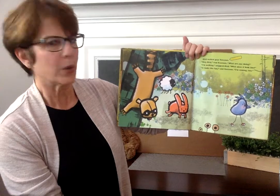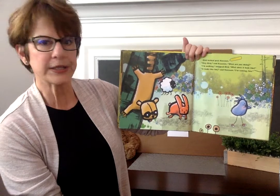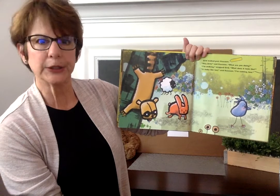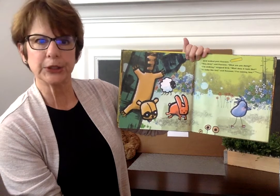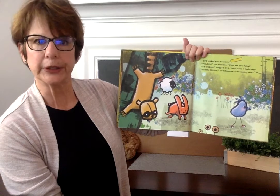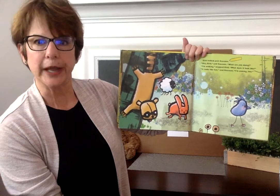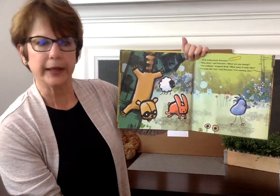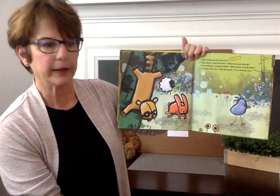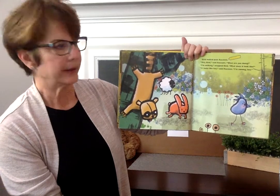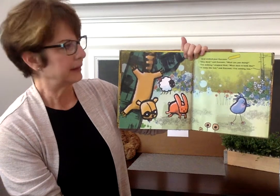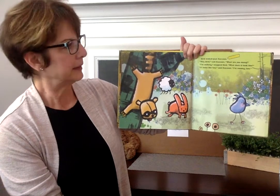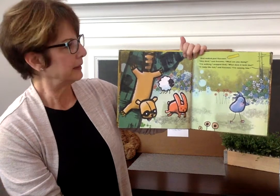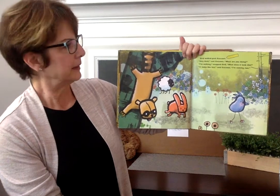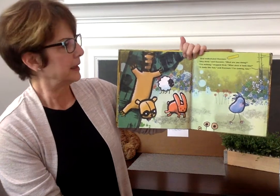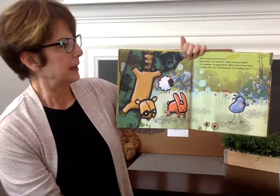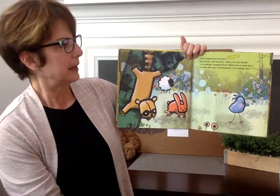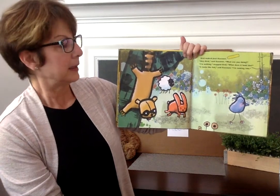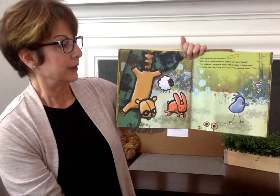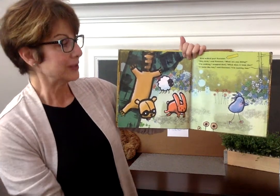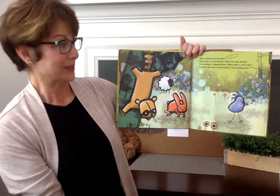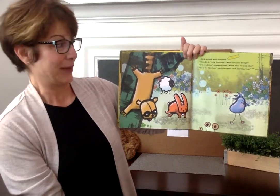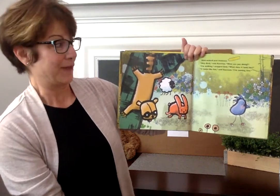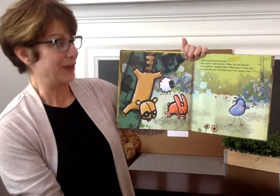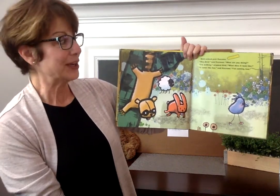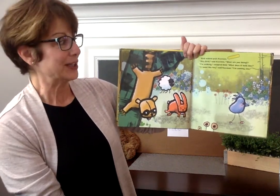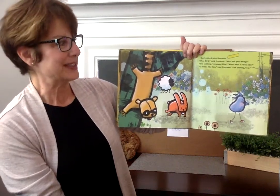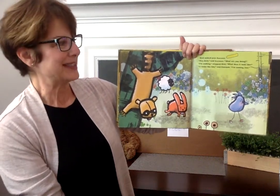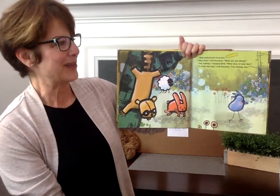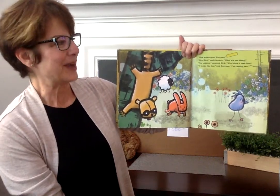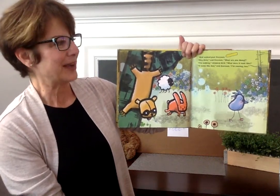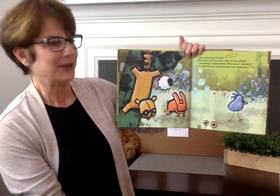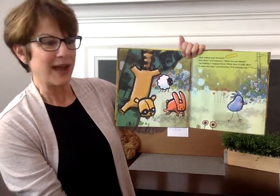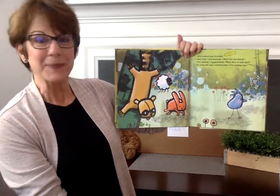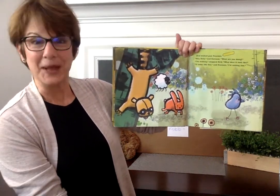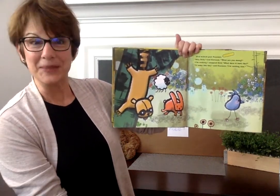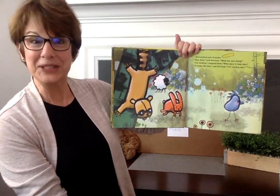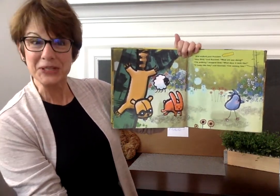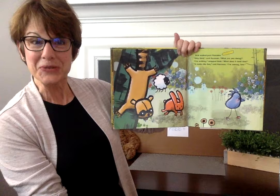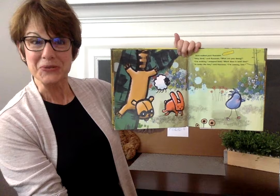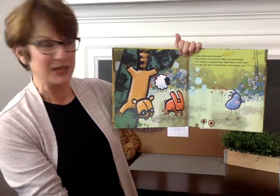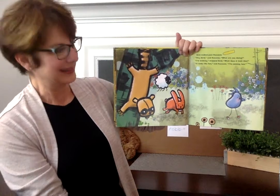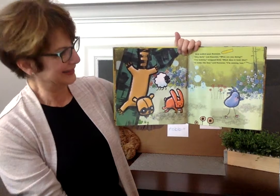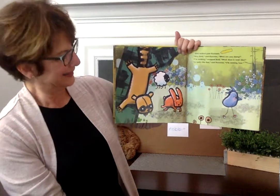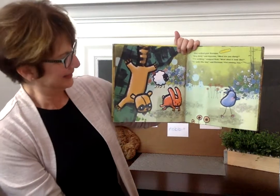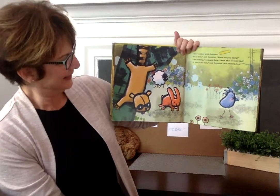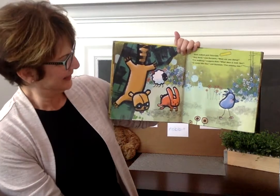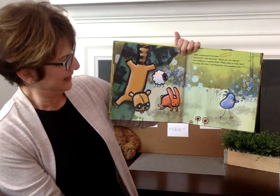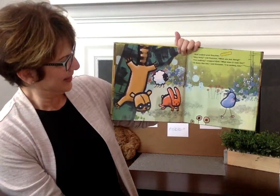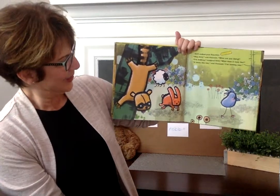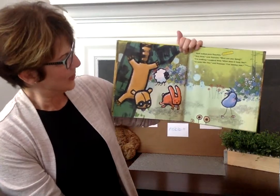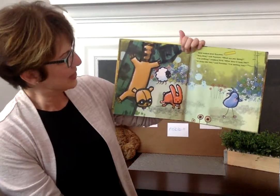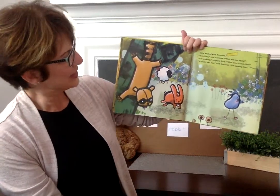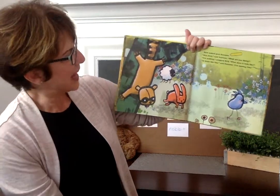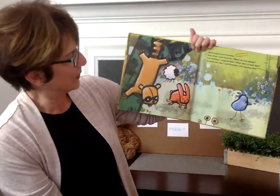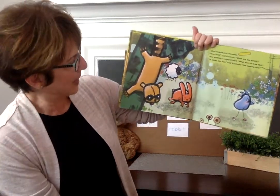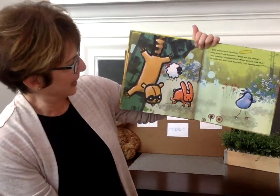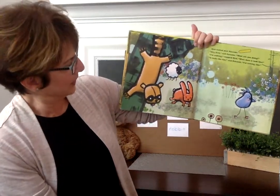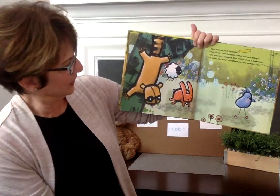does it look like?" "Looks like fun," said Raccoon. "I'm coming too." Where's that